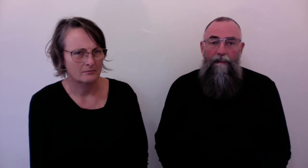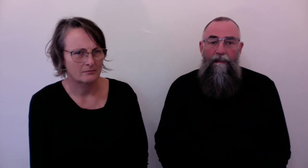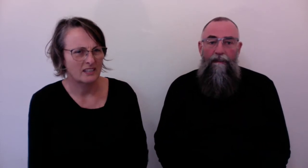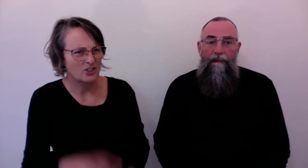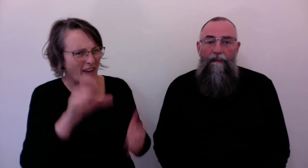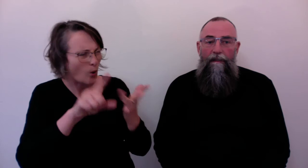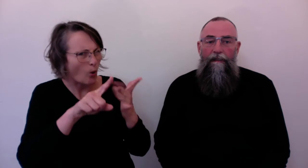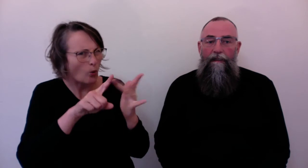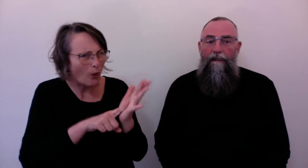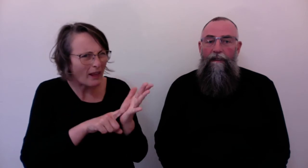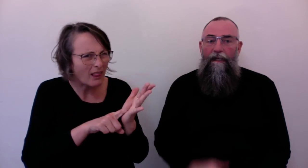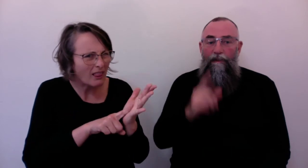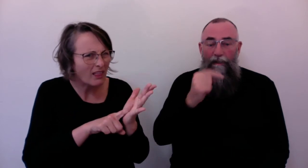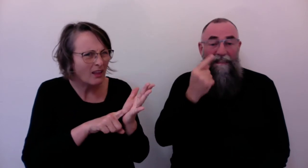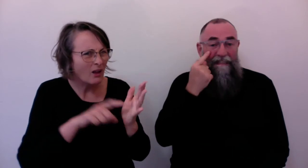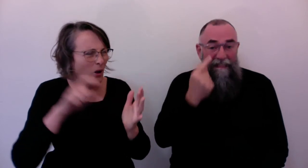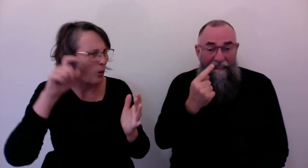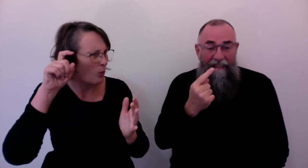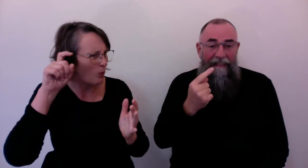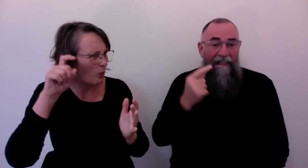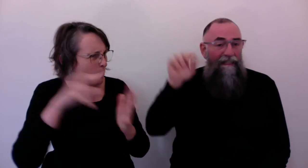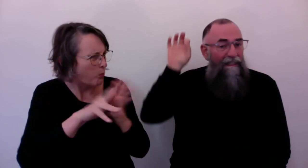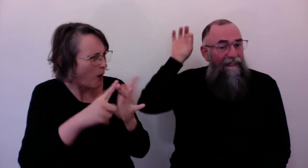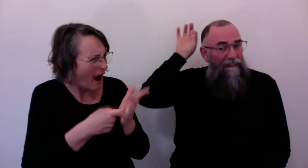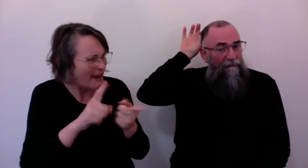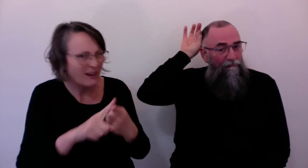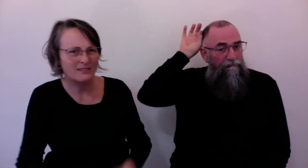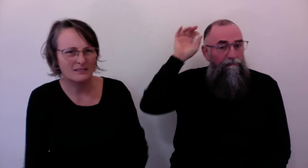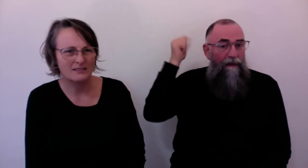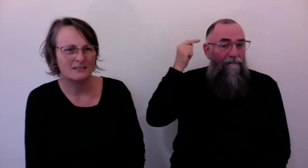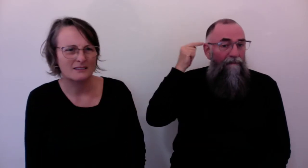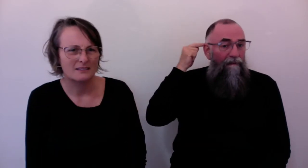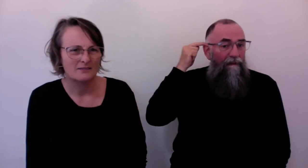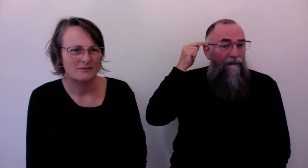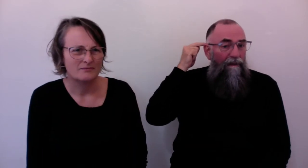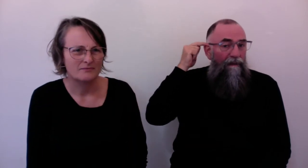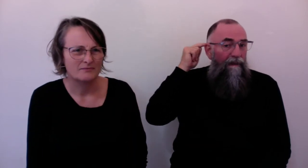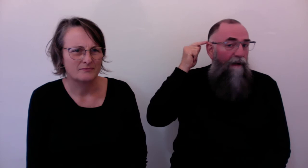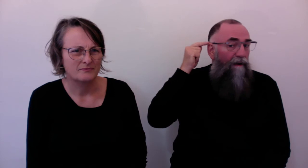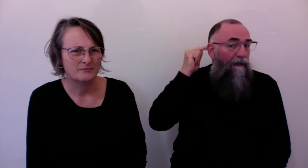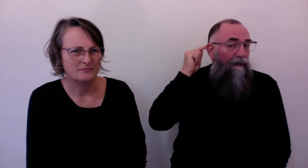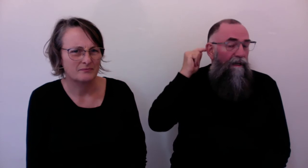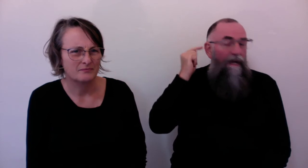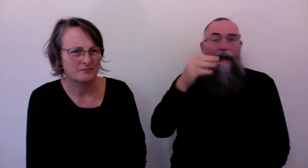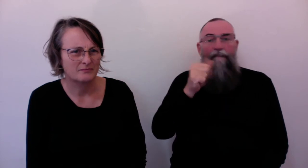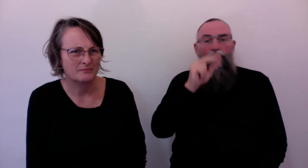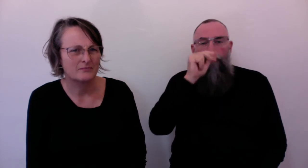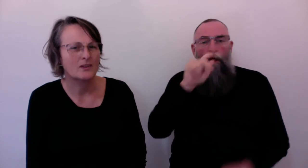so like You're showing us. that's the machine. Yeah, the very, inside. very top of your ear. Looks like Yeah. a normal hearing aid around the ear. Yep. Yeah,